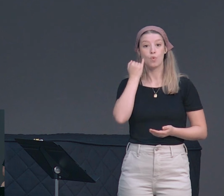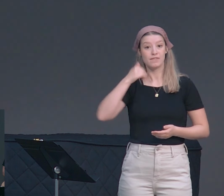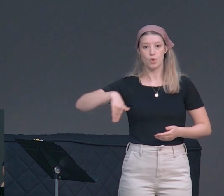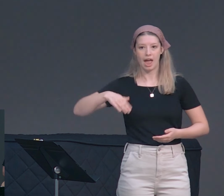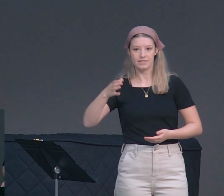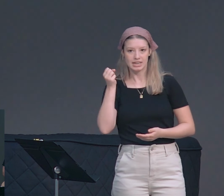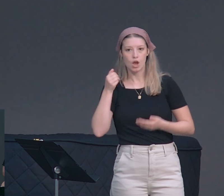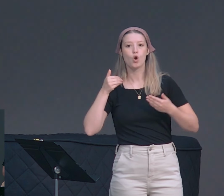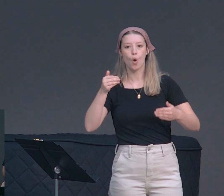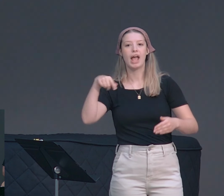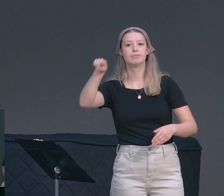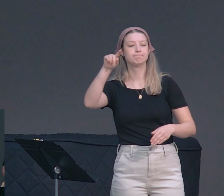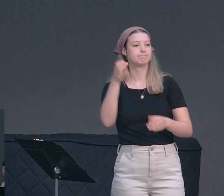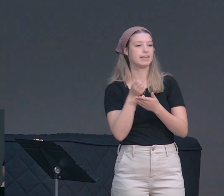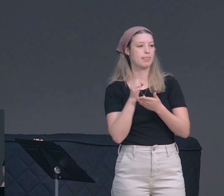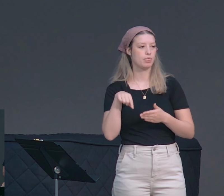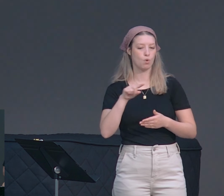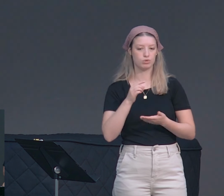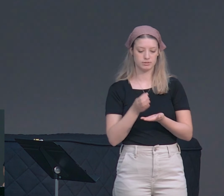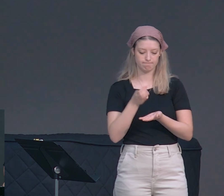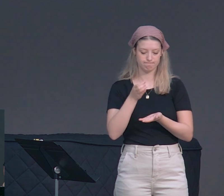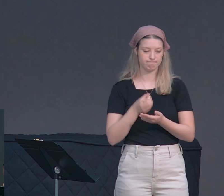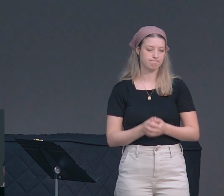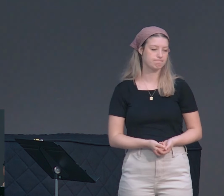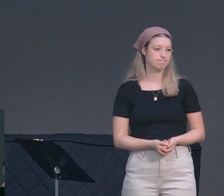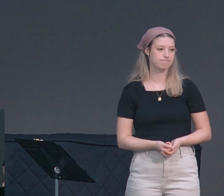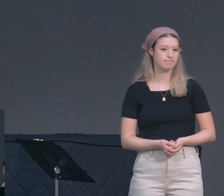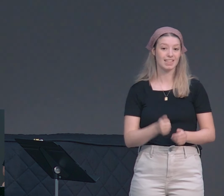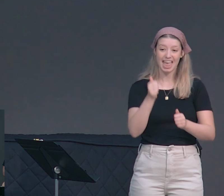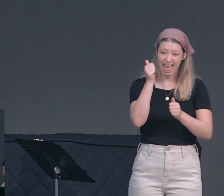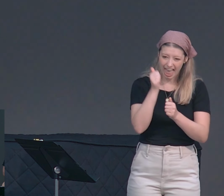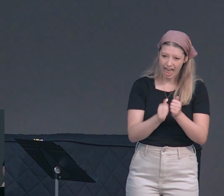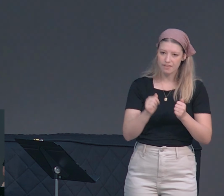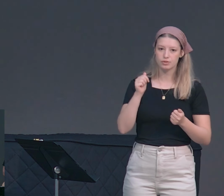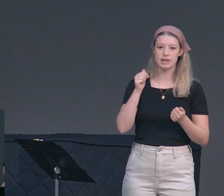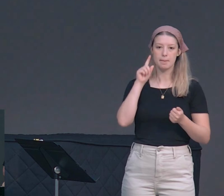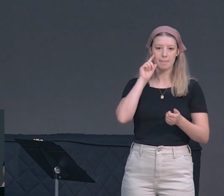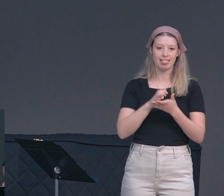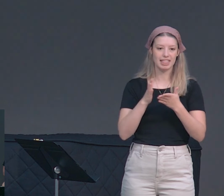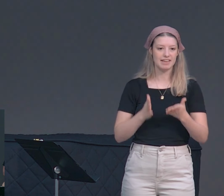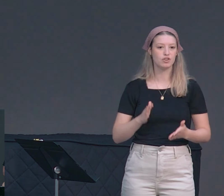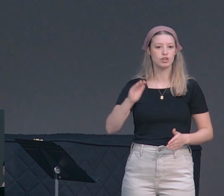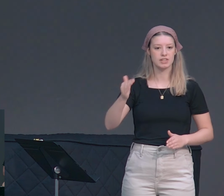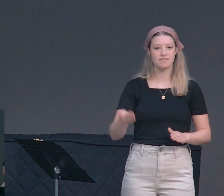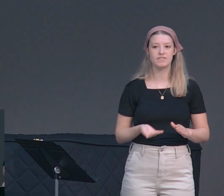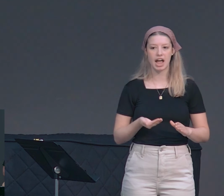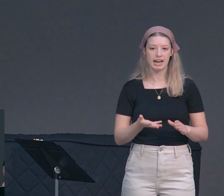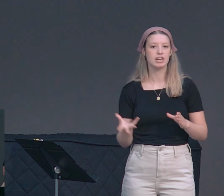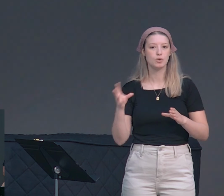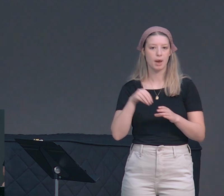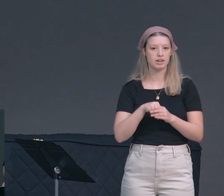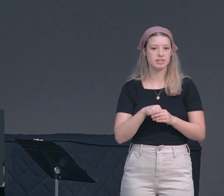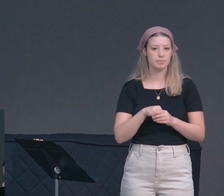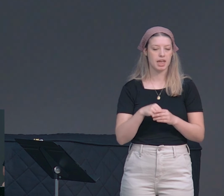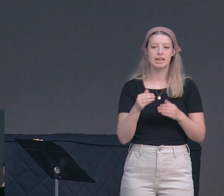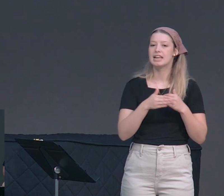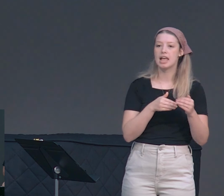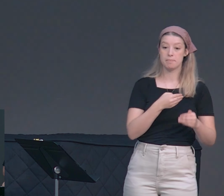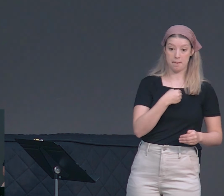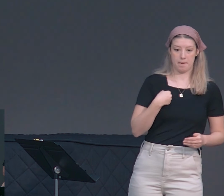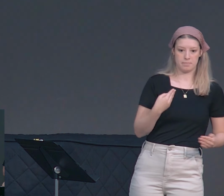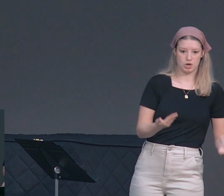that. And every believer in Christ is invited to take the communion elements with us this morning, whether you're a member of this